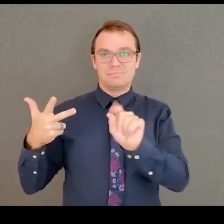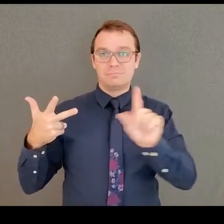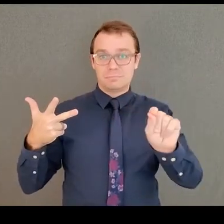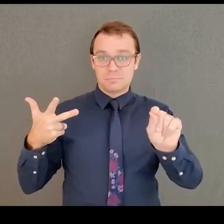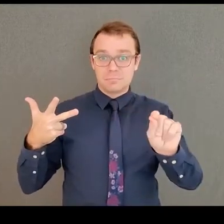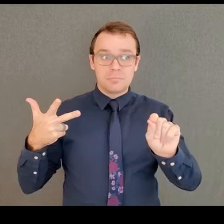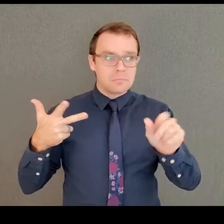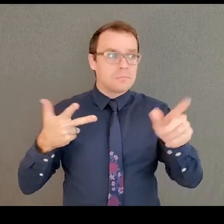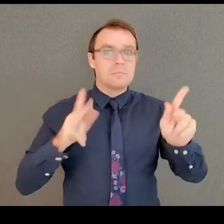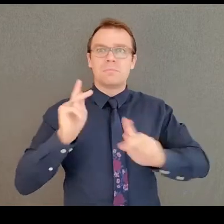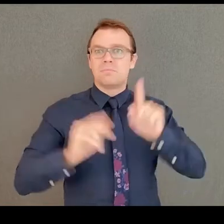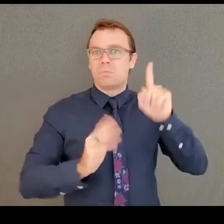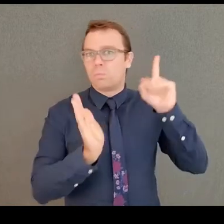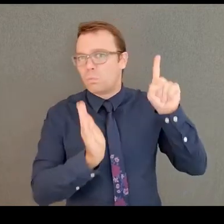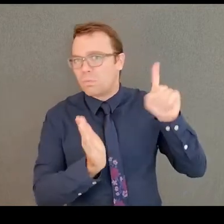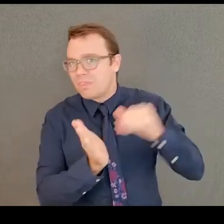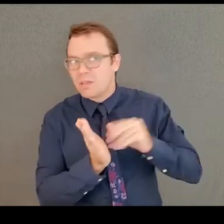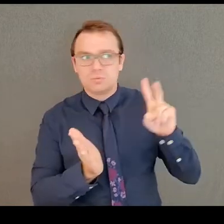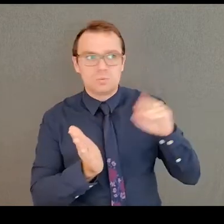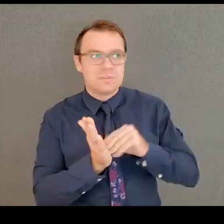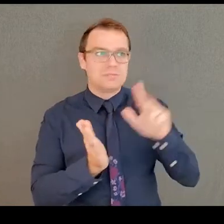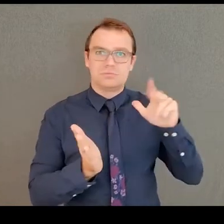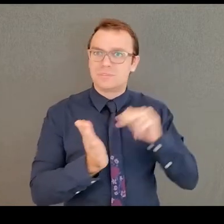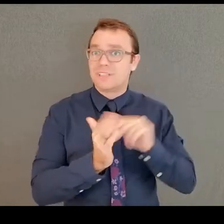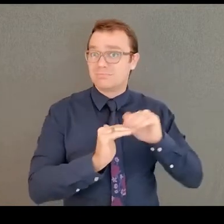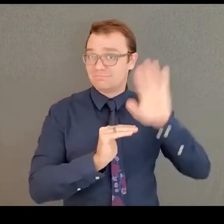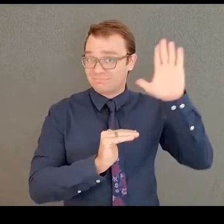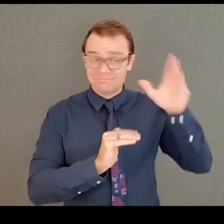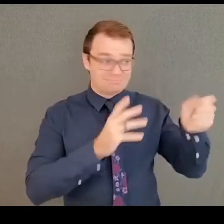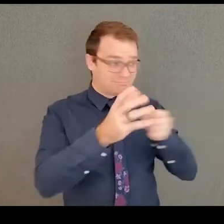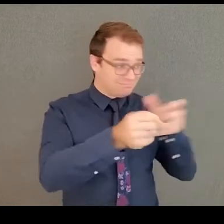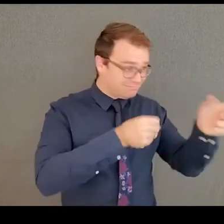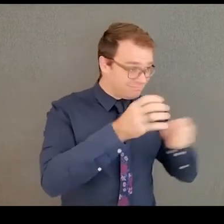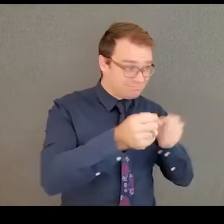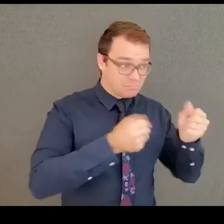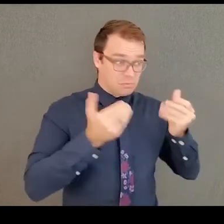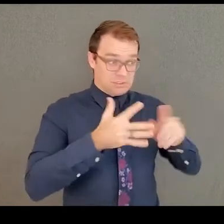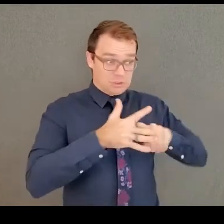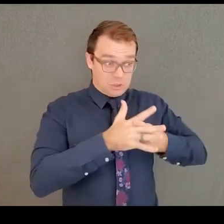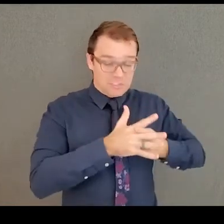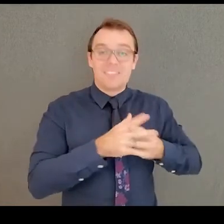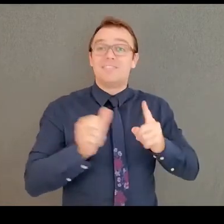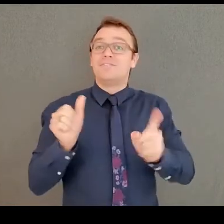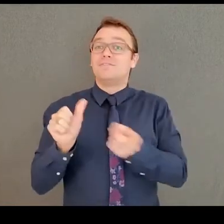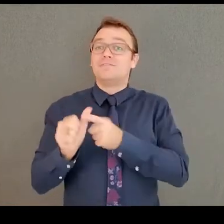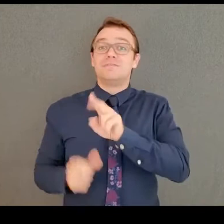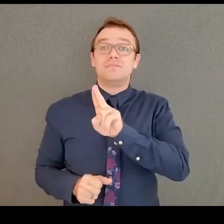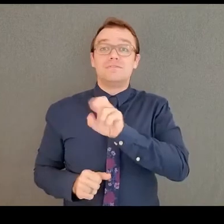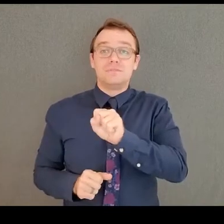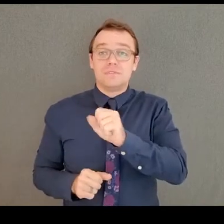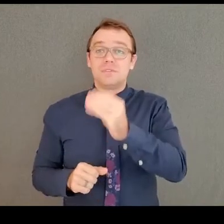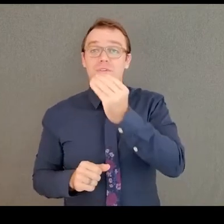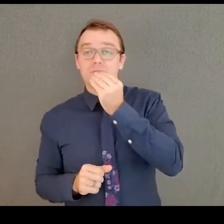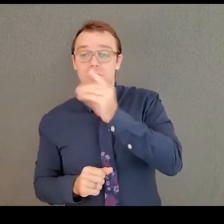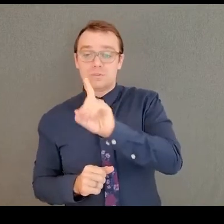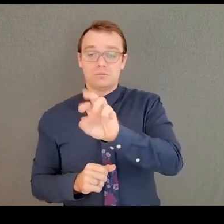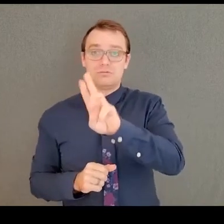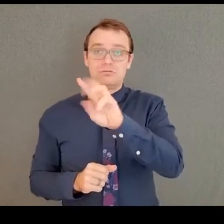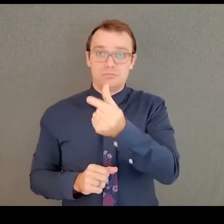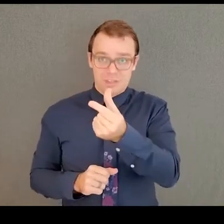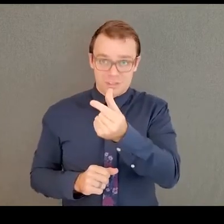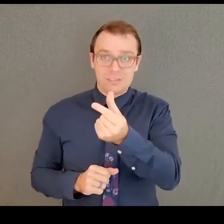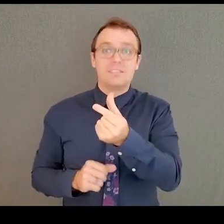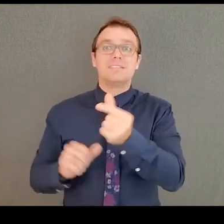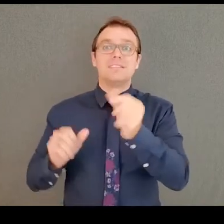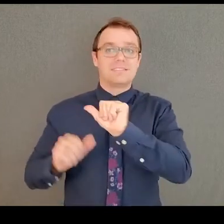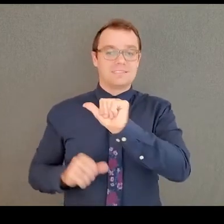2020. These types of studies enroll thousands of people. A phase 3 study doesn't start until the U.S. Food and Drug Administration and